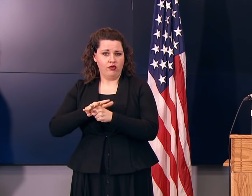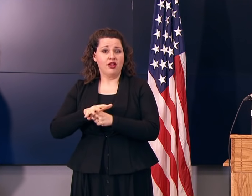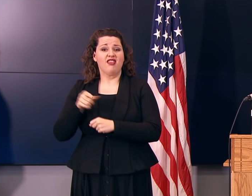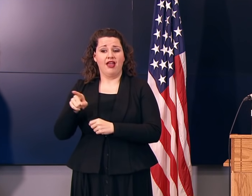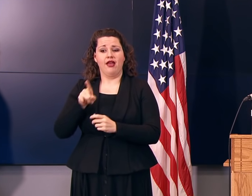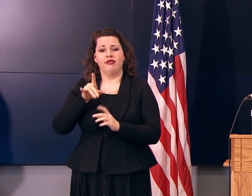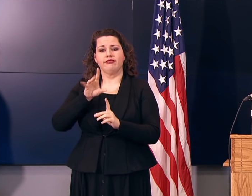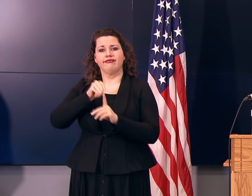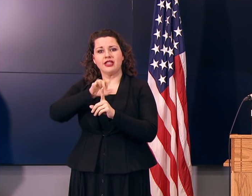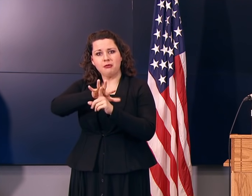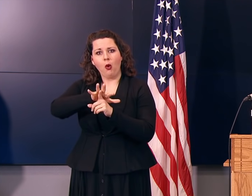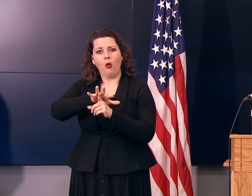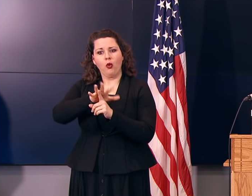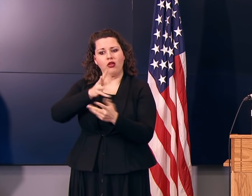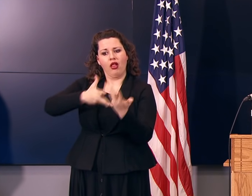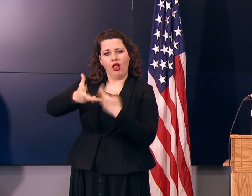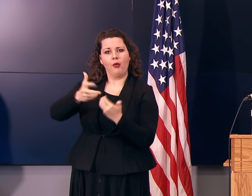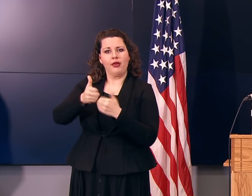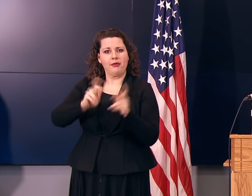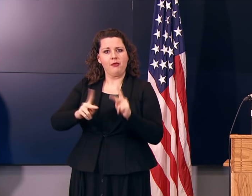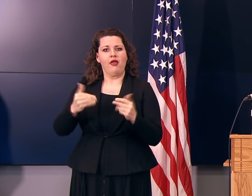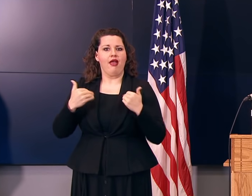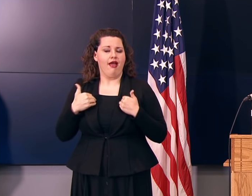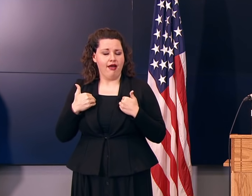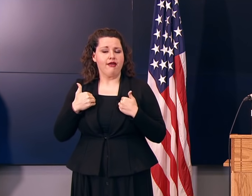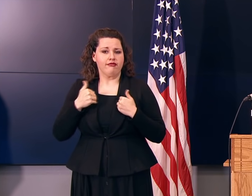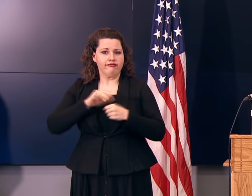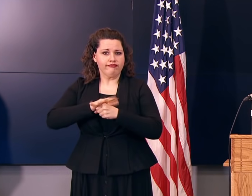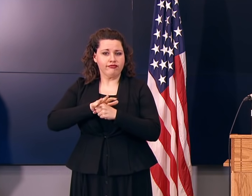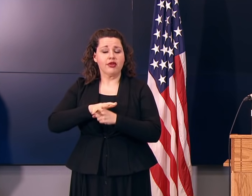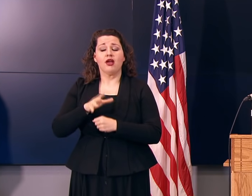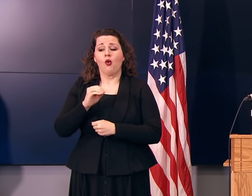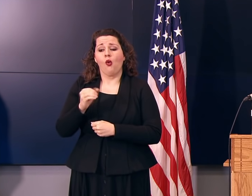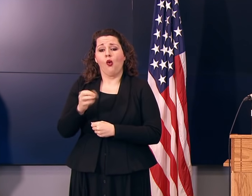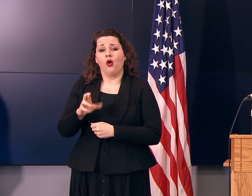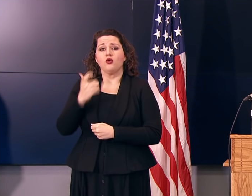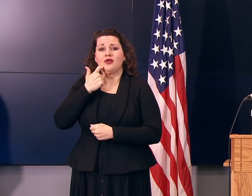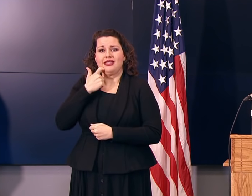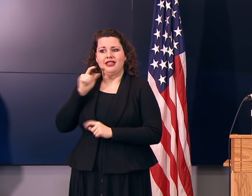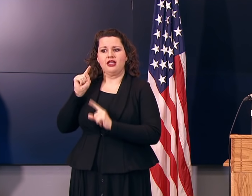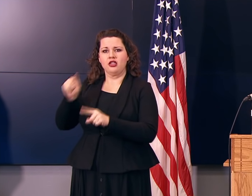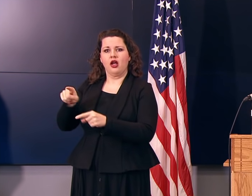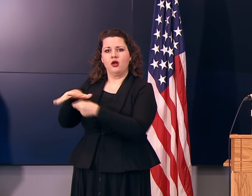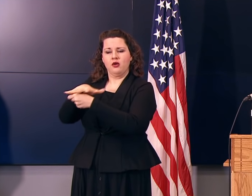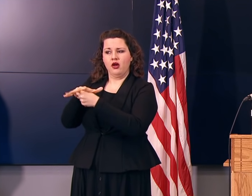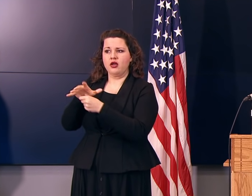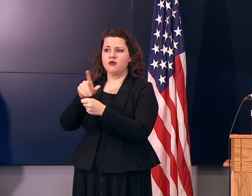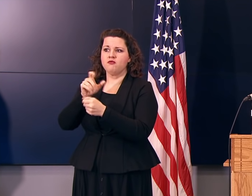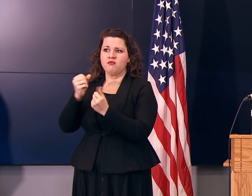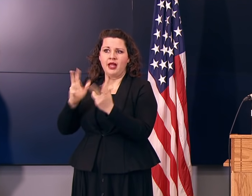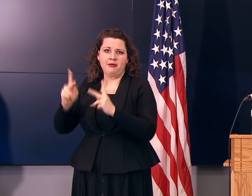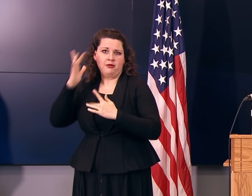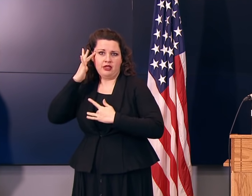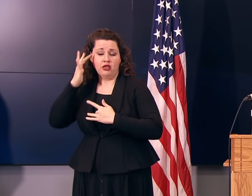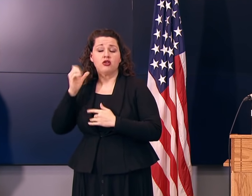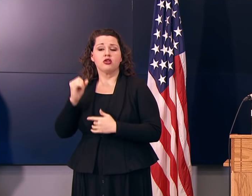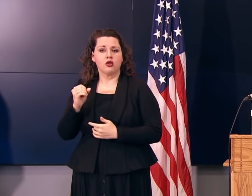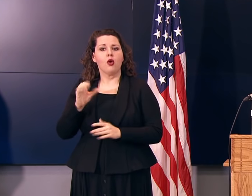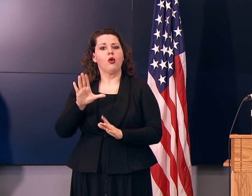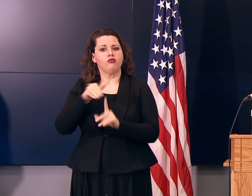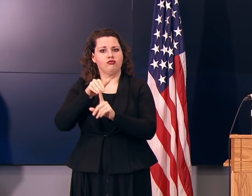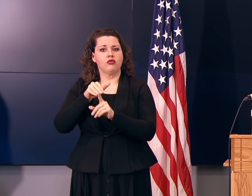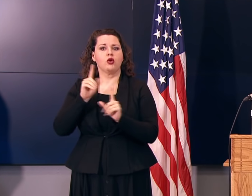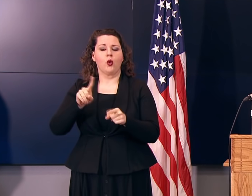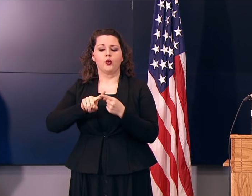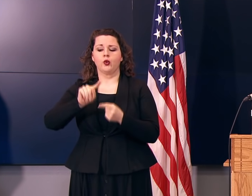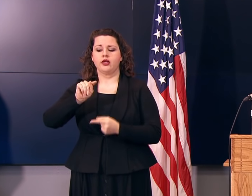in contact with someone who has the virus, or have recently been in an area where it's more widespread. So as a reminder, go